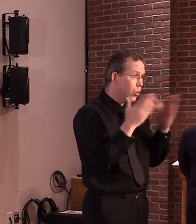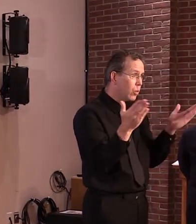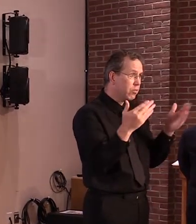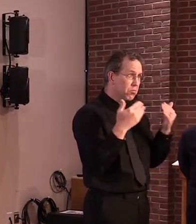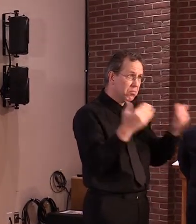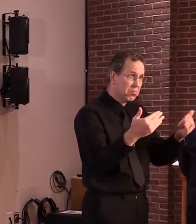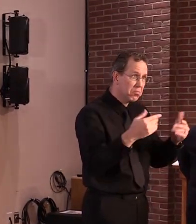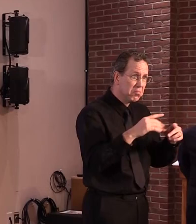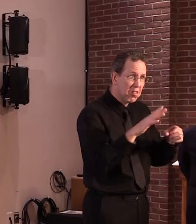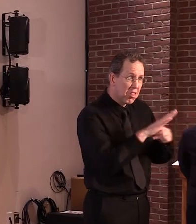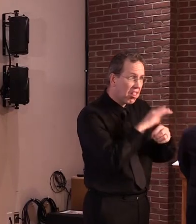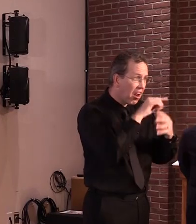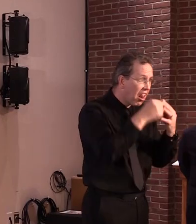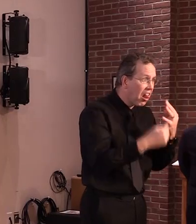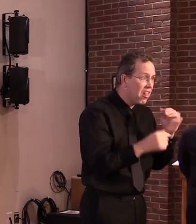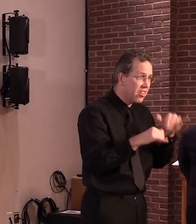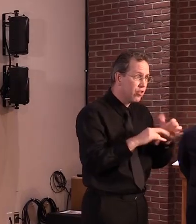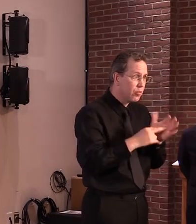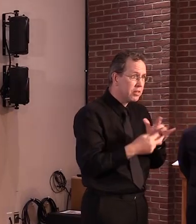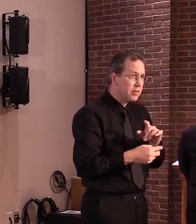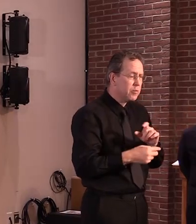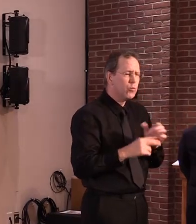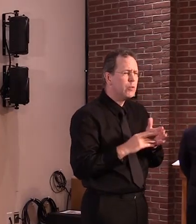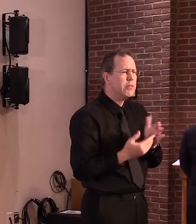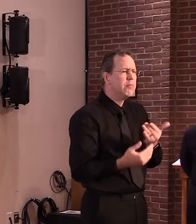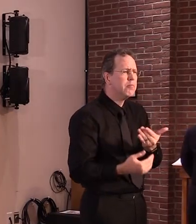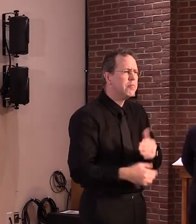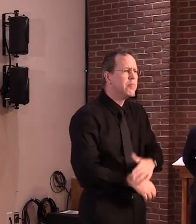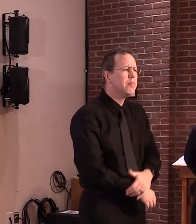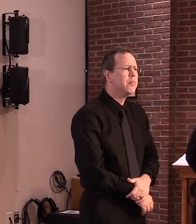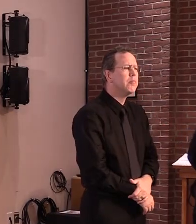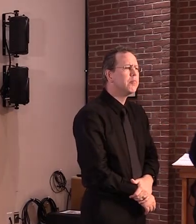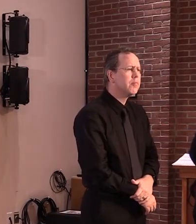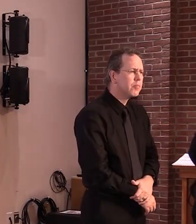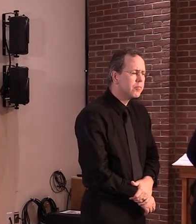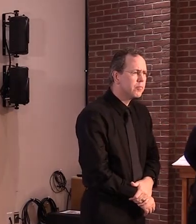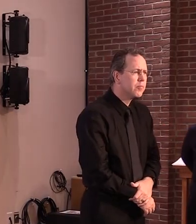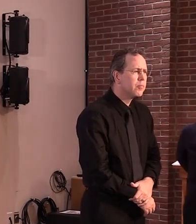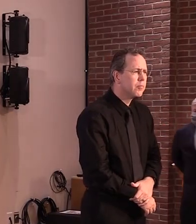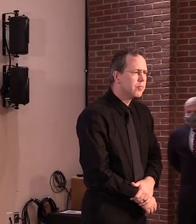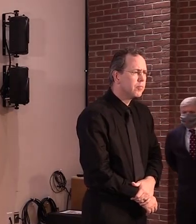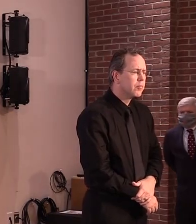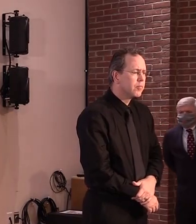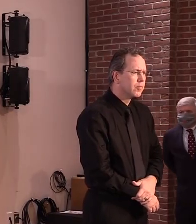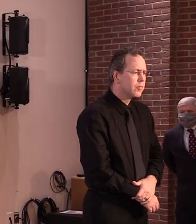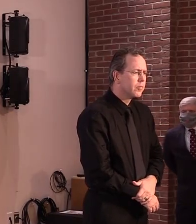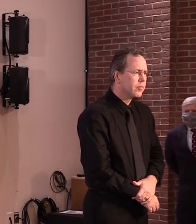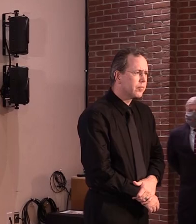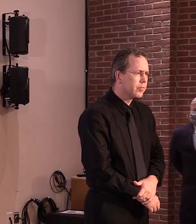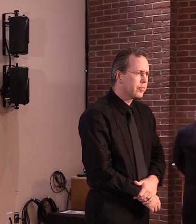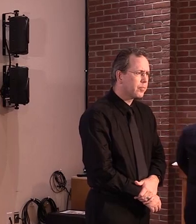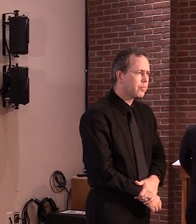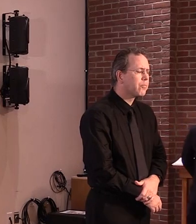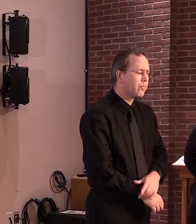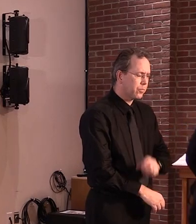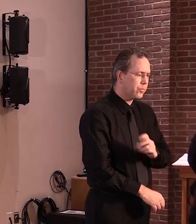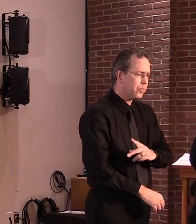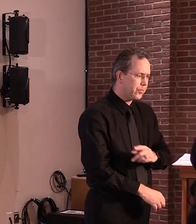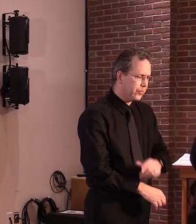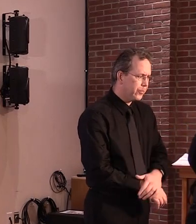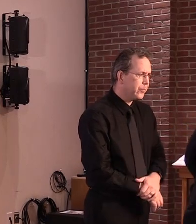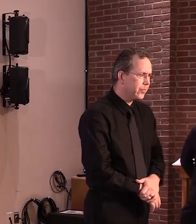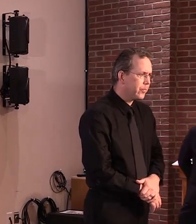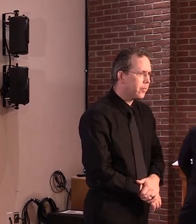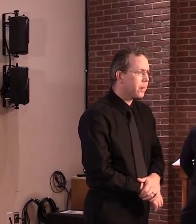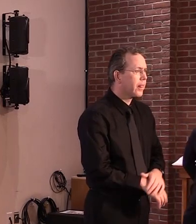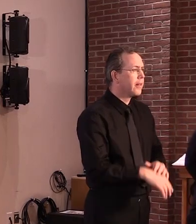Yes, thanks, Kat. Our epidemiology teams and our health surveillance teams are actually looking at a lot of pieces of